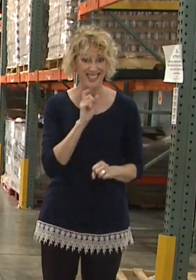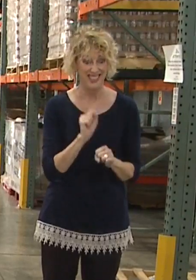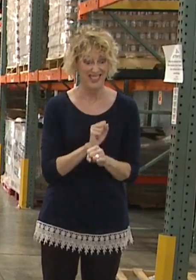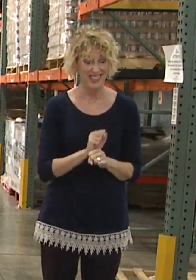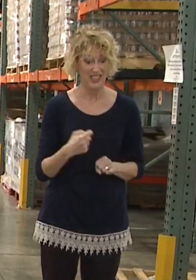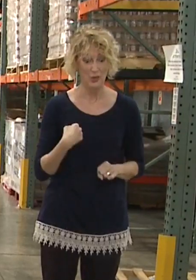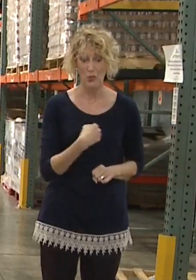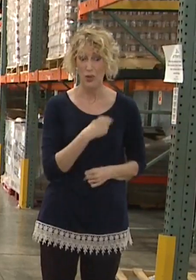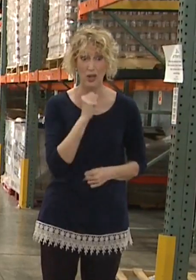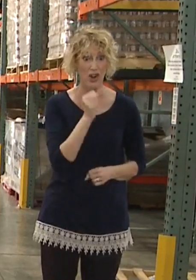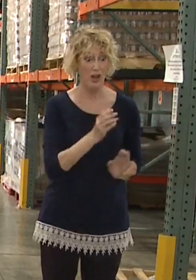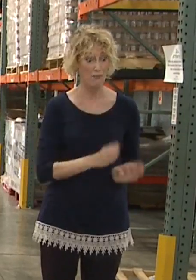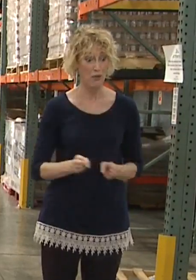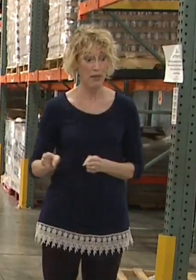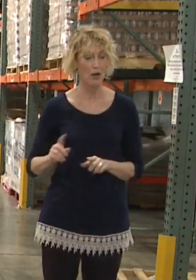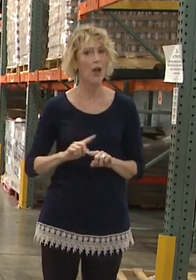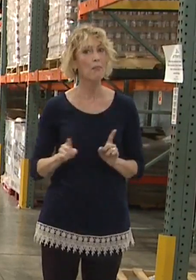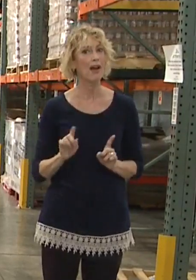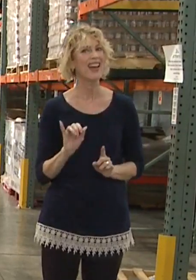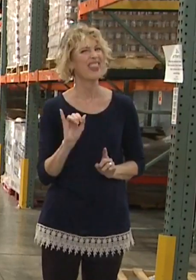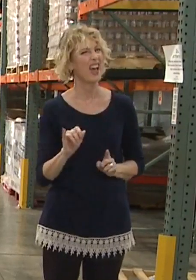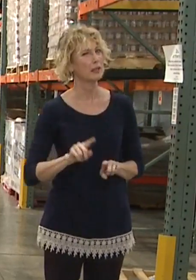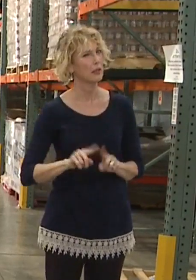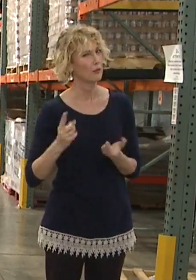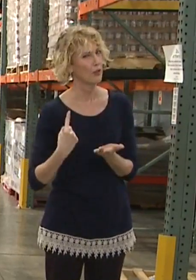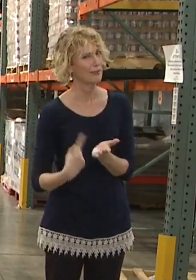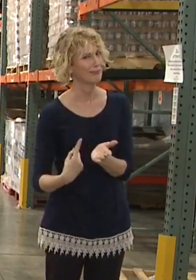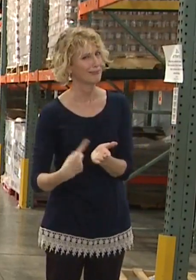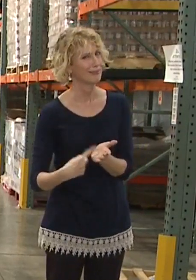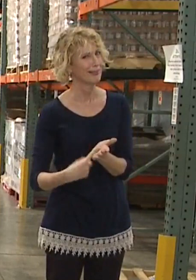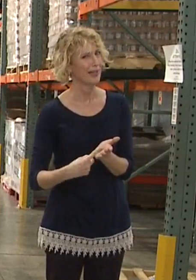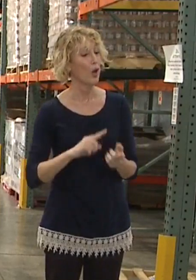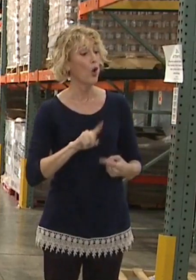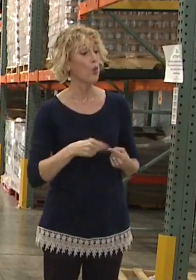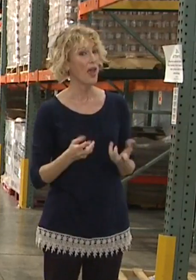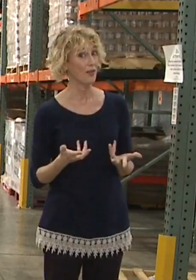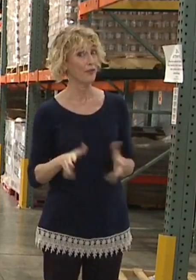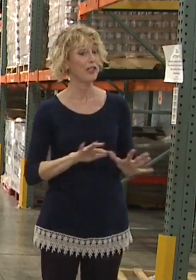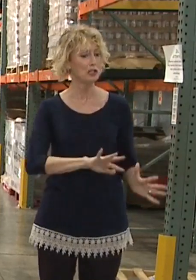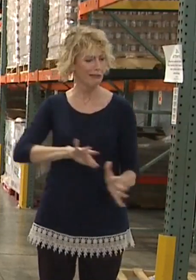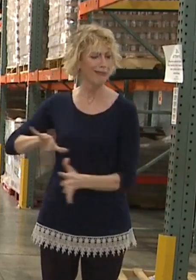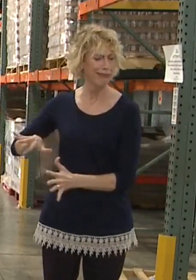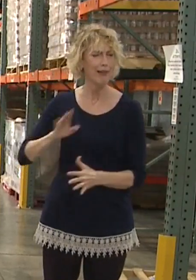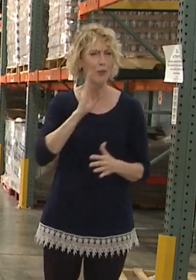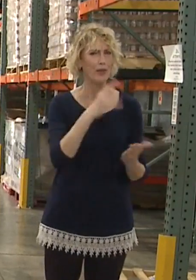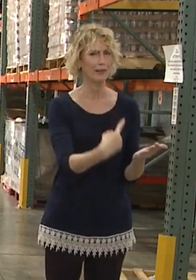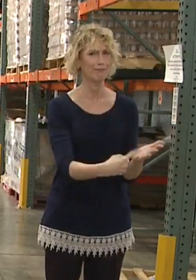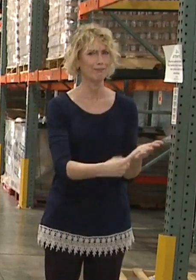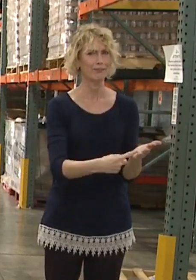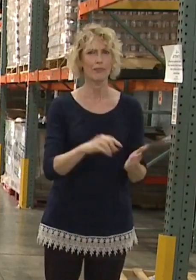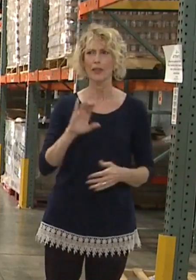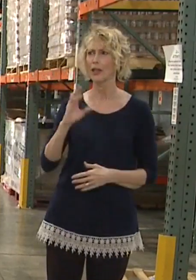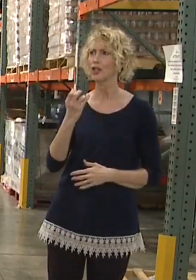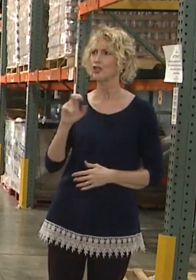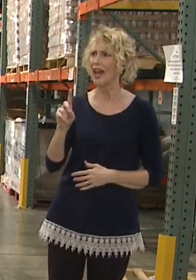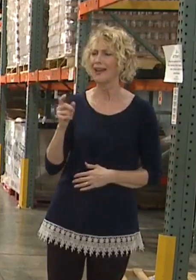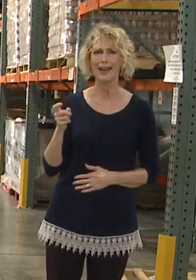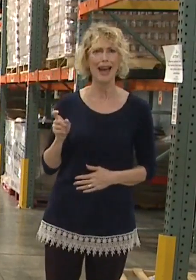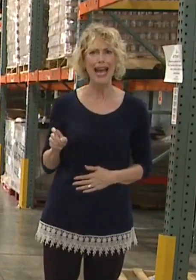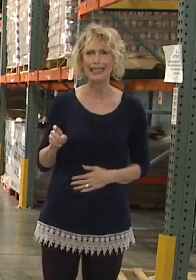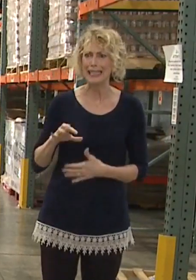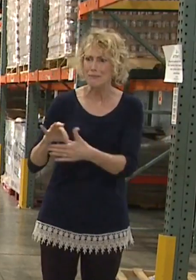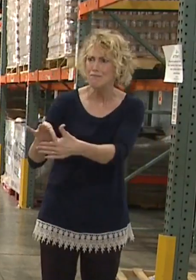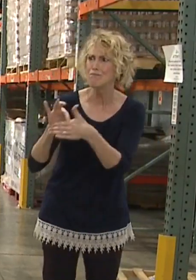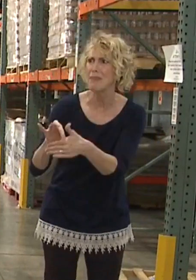state, but that's another conversation that we'll revisit when this is all pow. And then I said, Chad, I need ranchers. I need